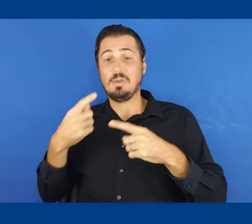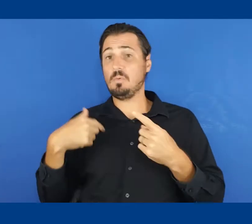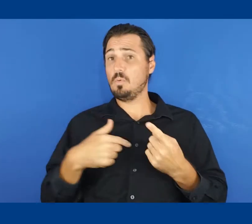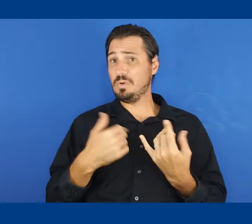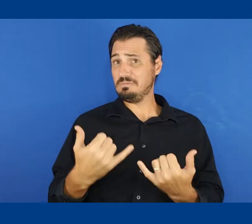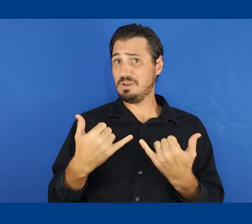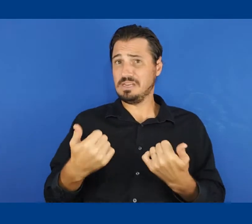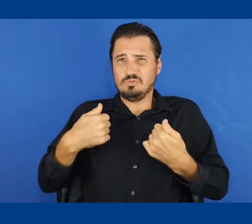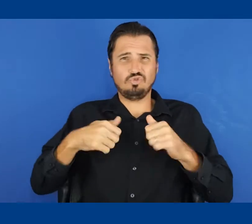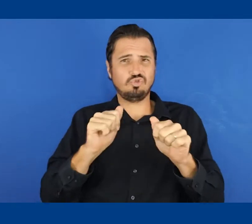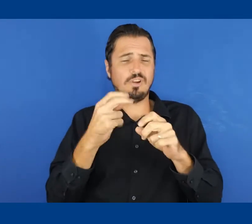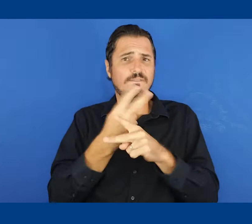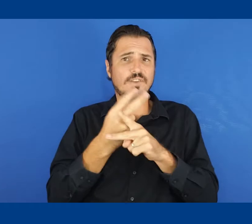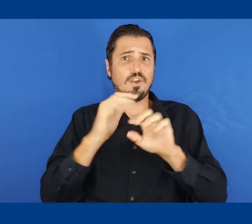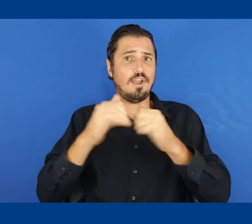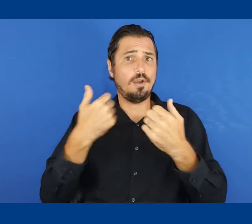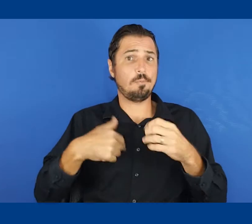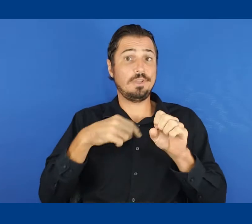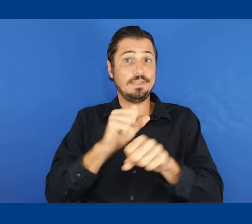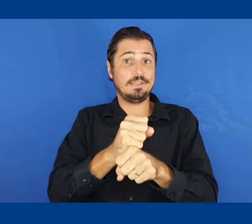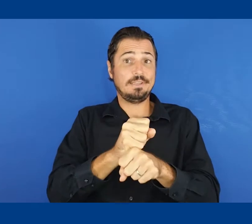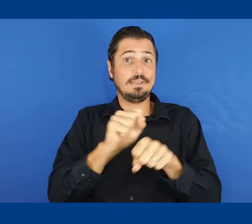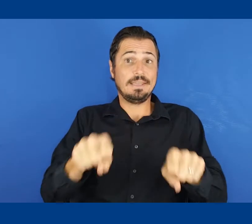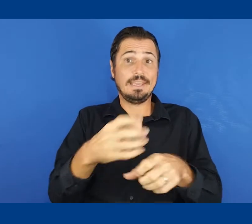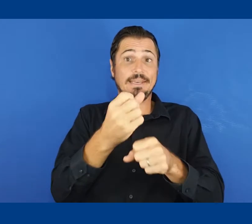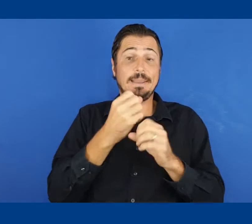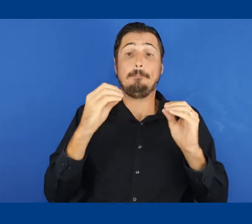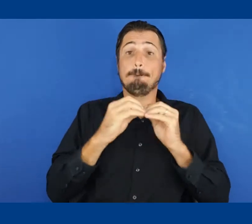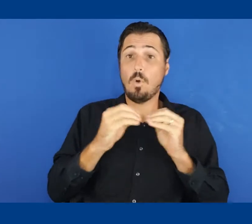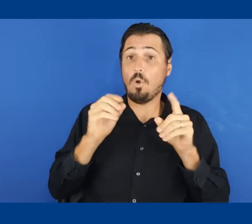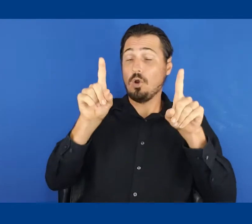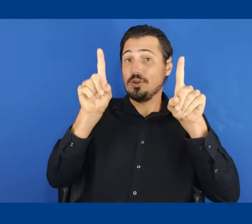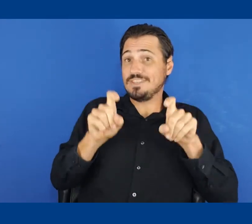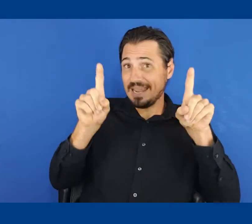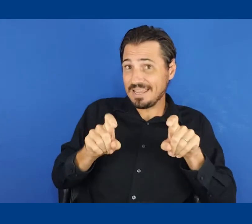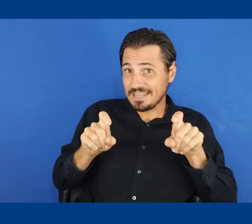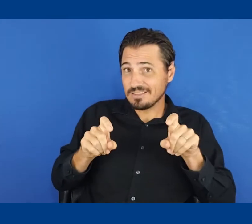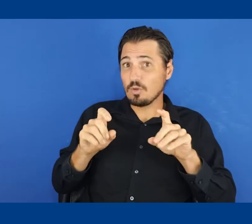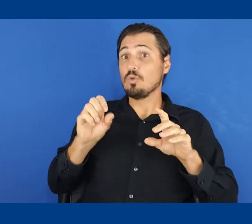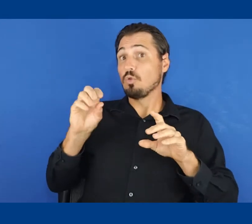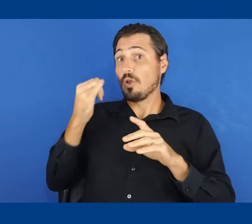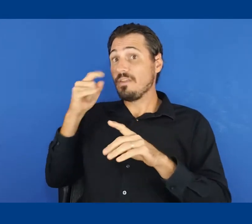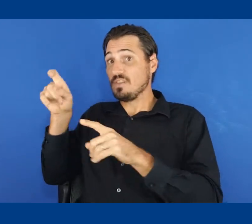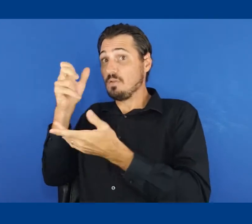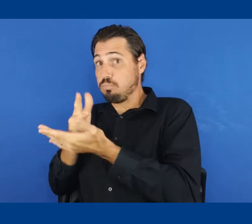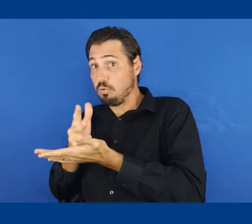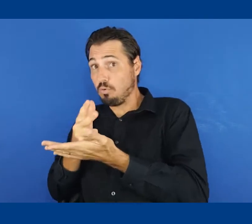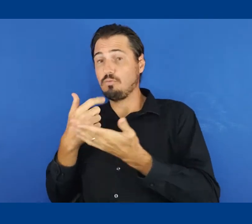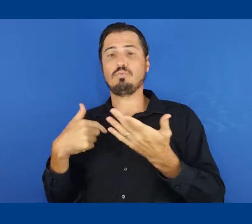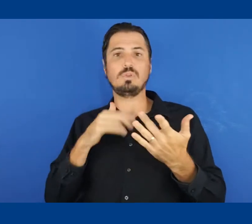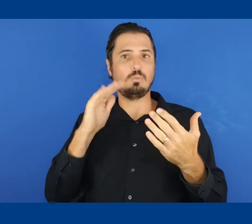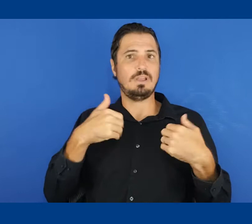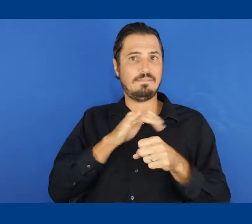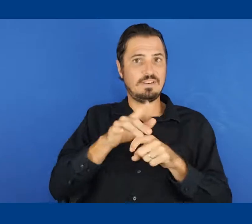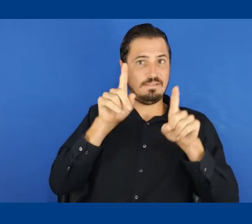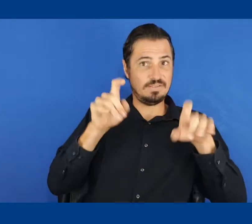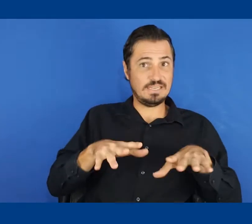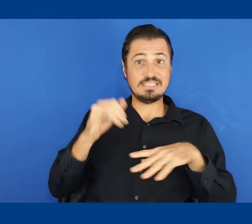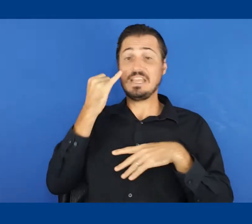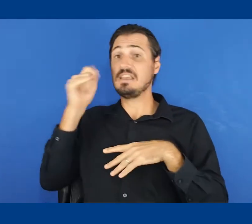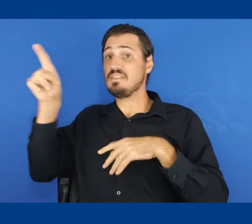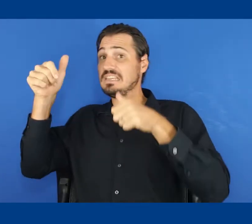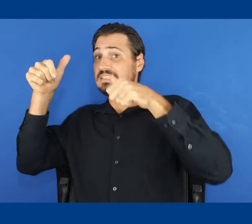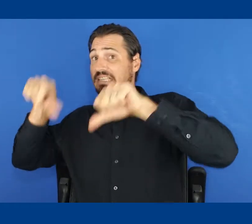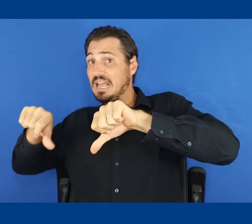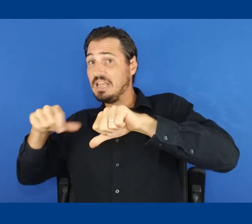honor our request. If our request is denied, we're considering other protective measures we could propose. One